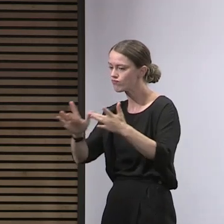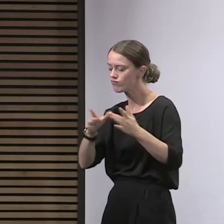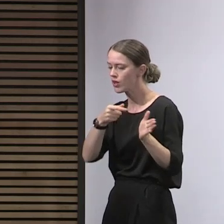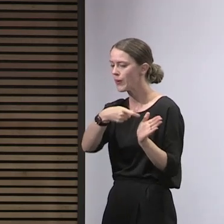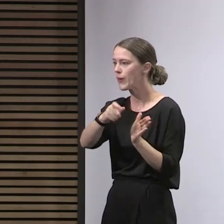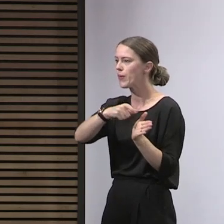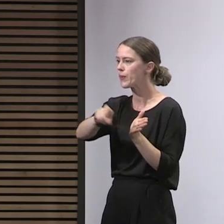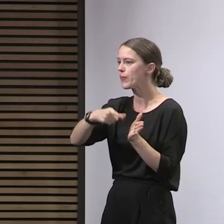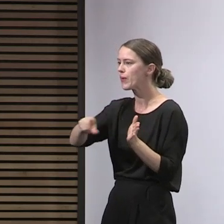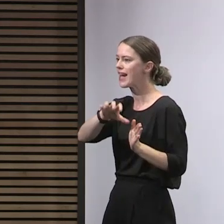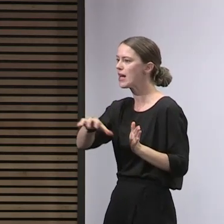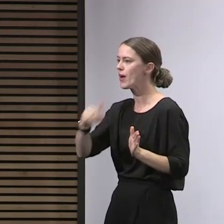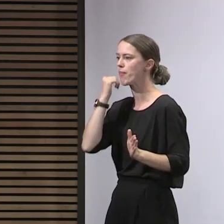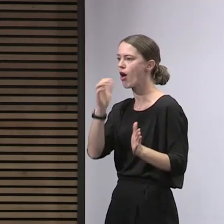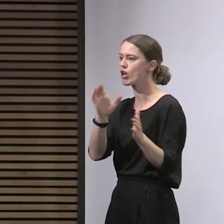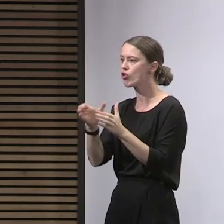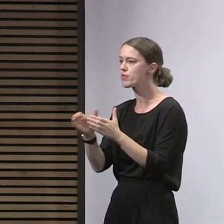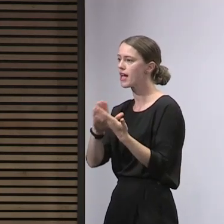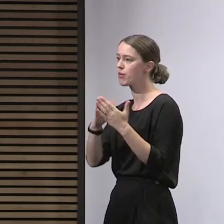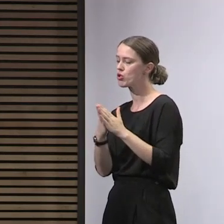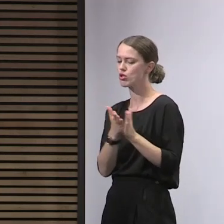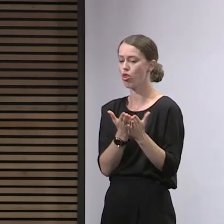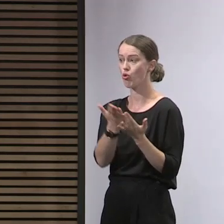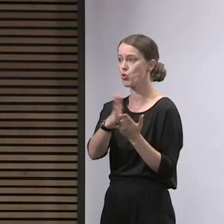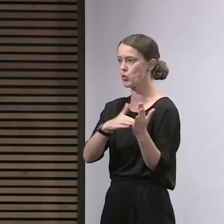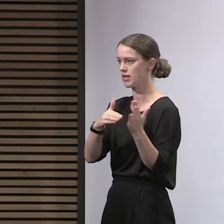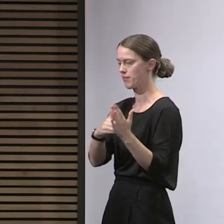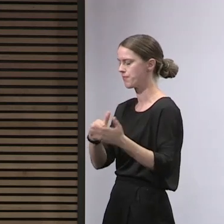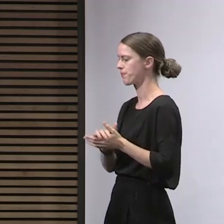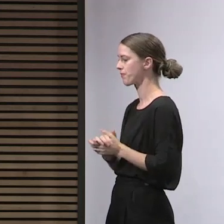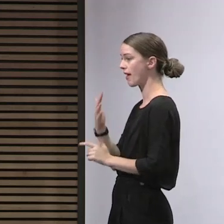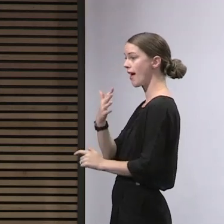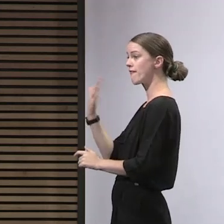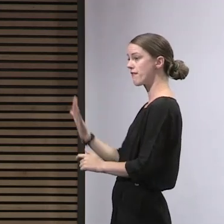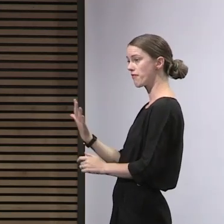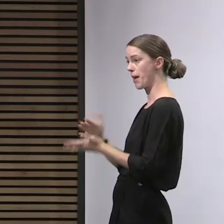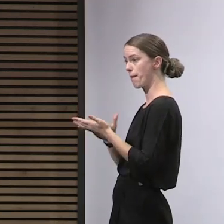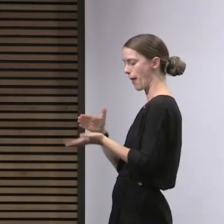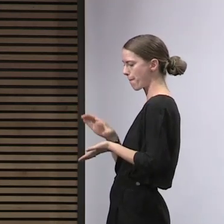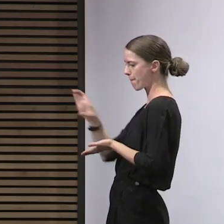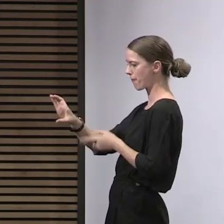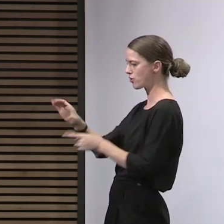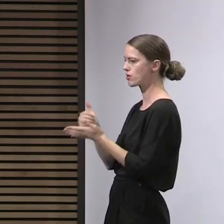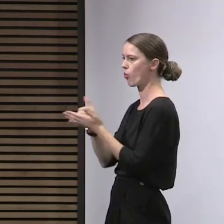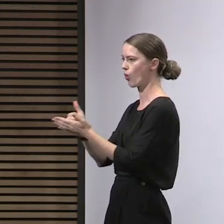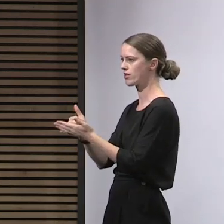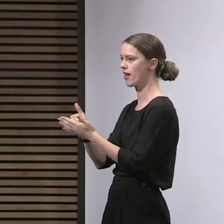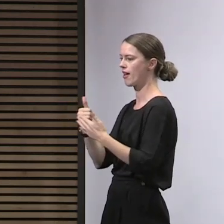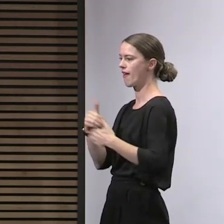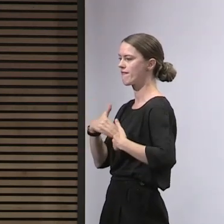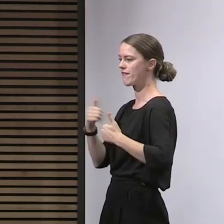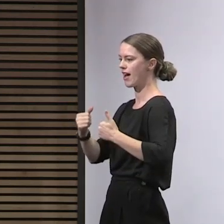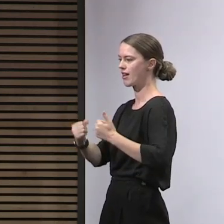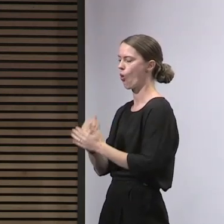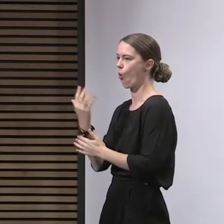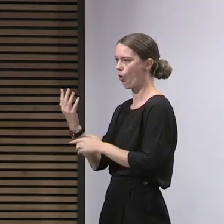distributed to iwi Maori groups and communities across the country, and $15 million to support whānau ora commissioning